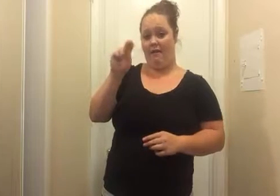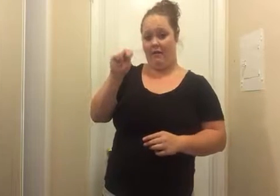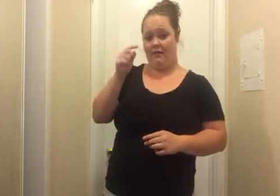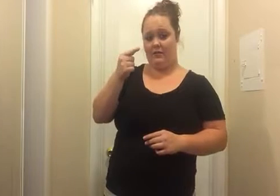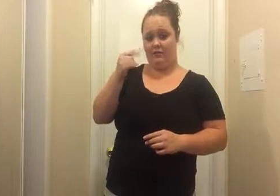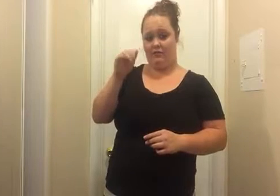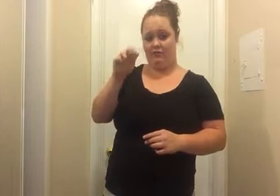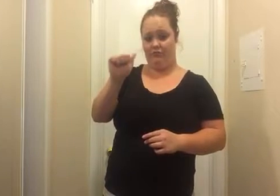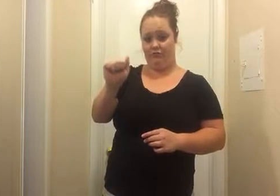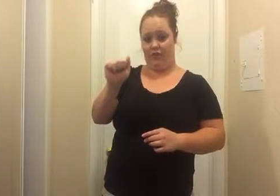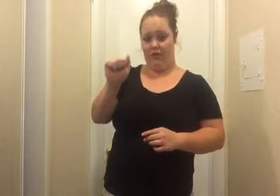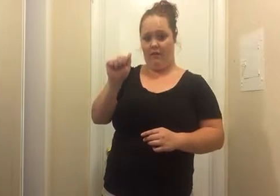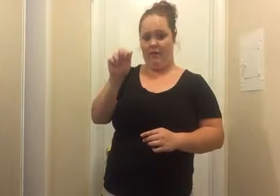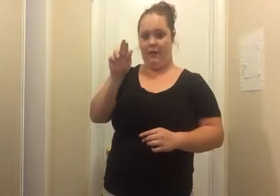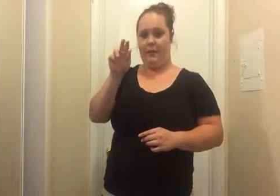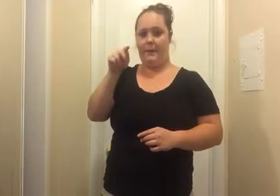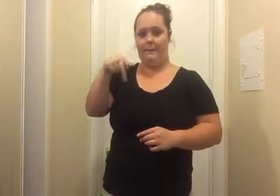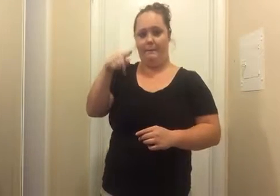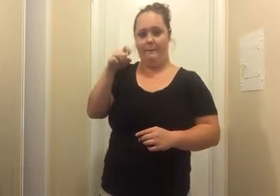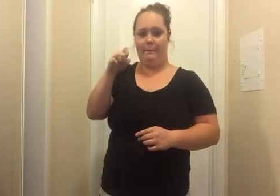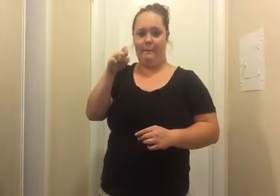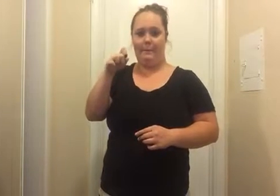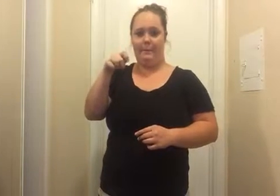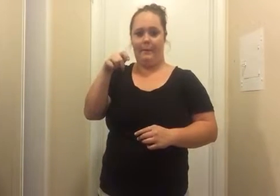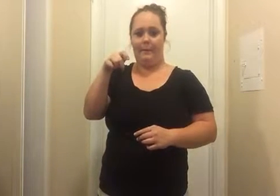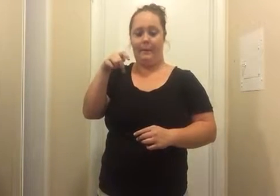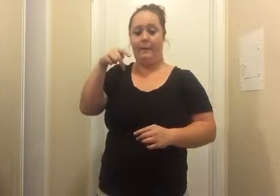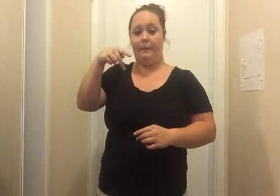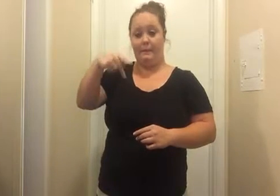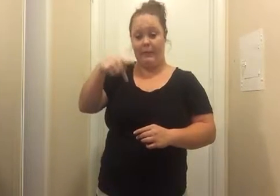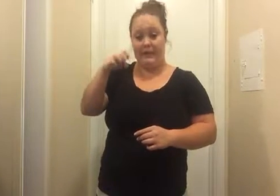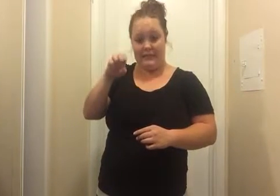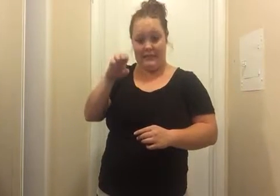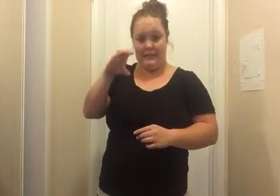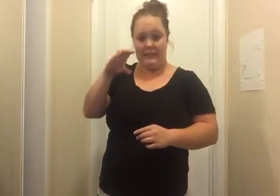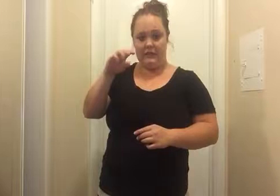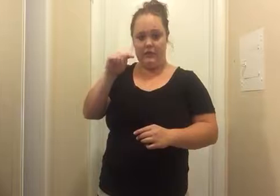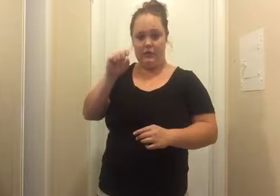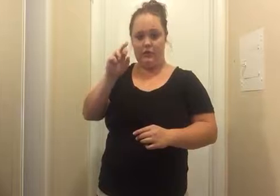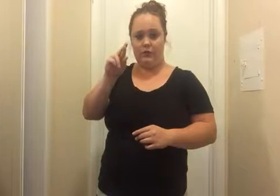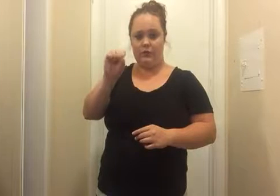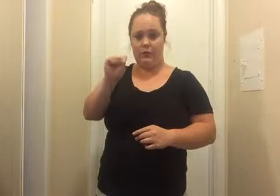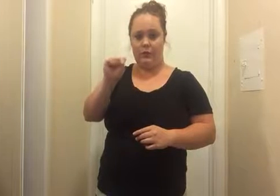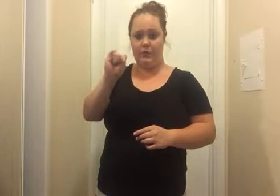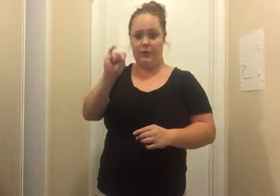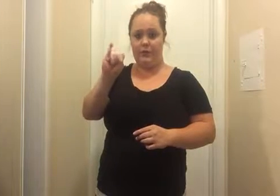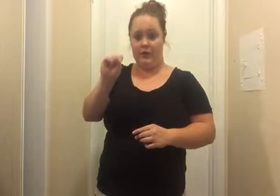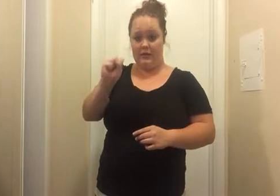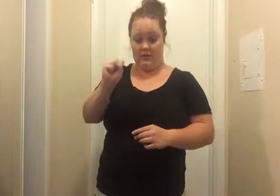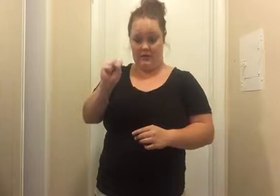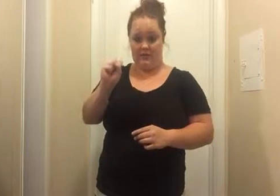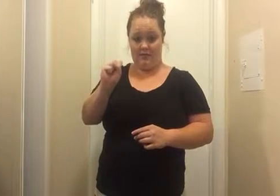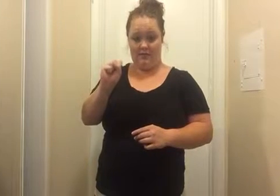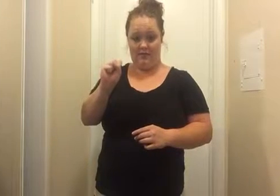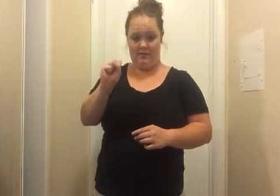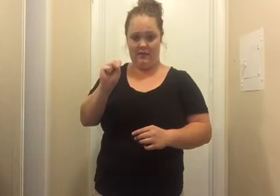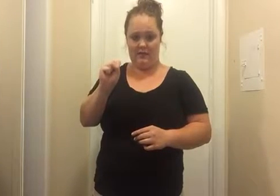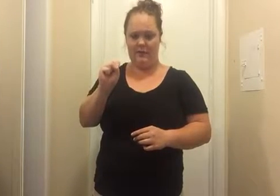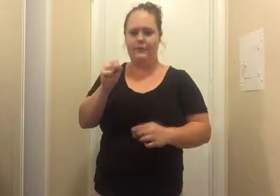pectoris. And it's usually just called angina for short. But angina pectoris literally means a strangling-like feeling